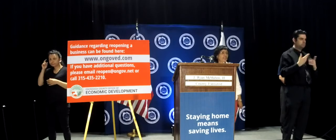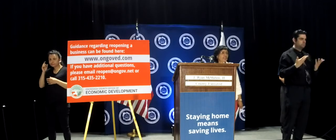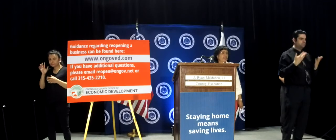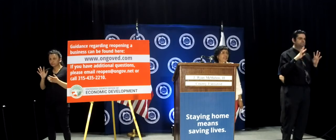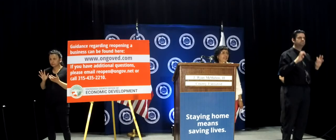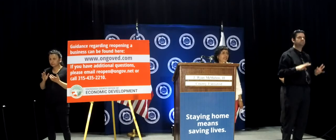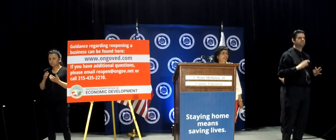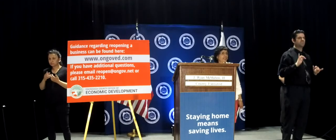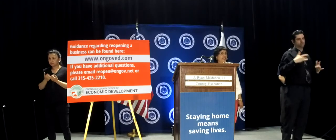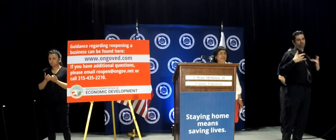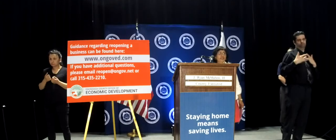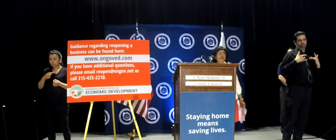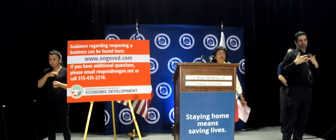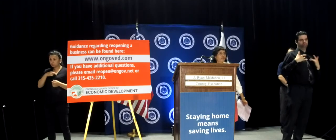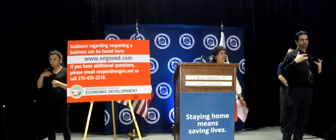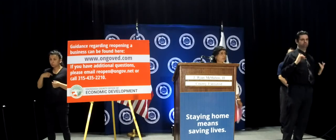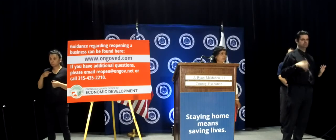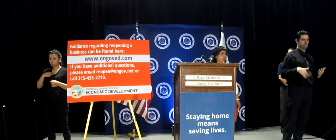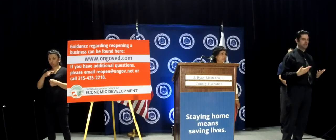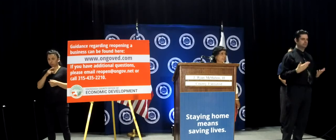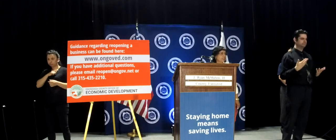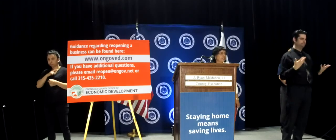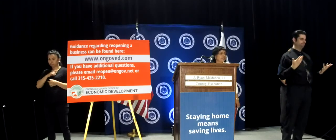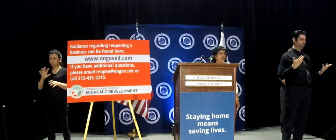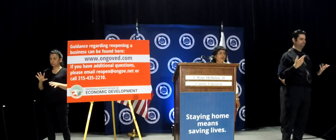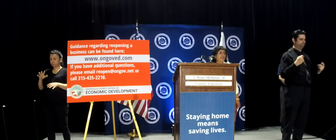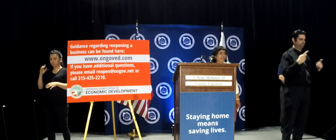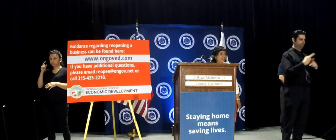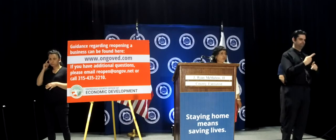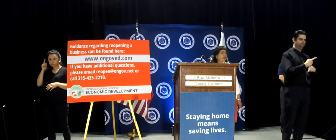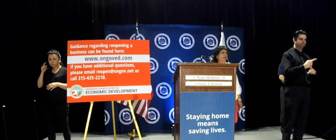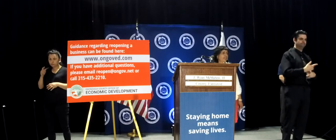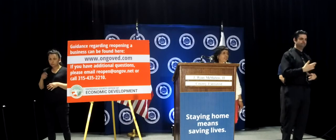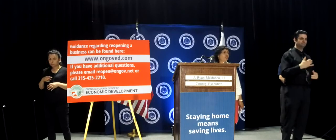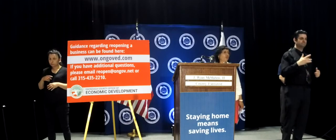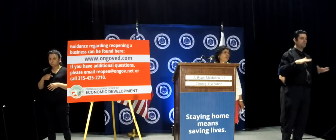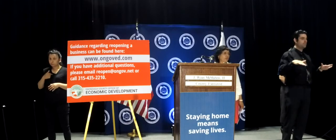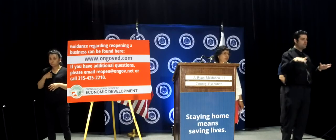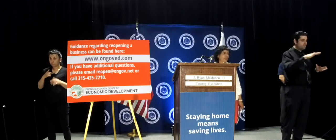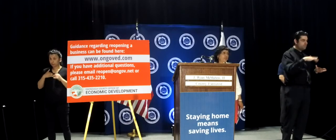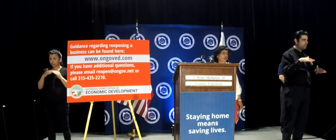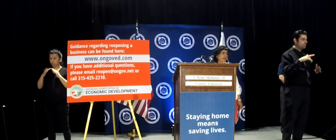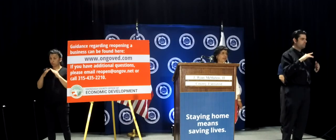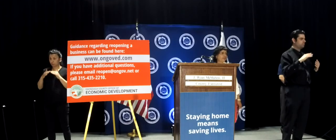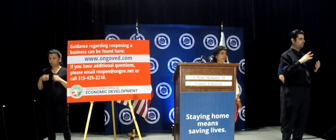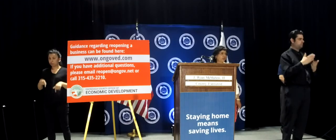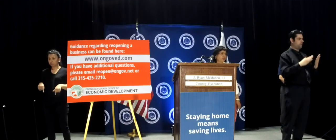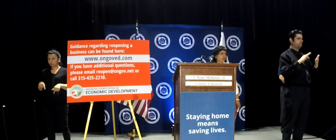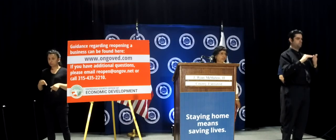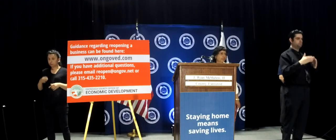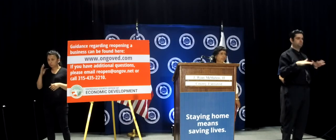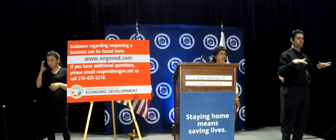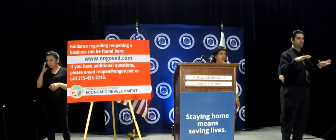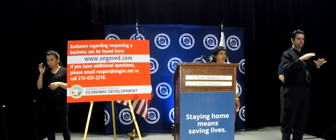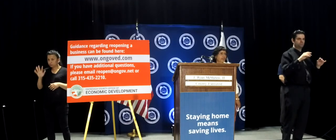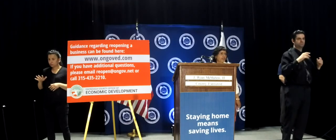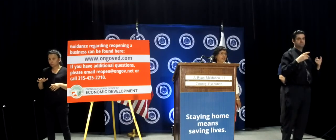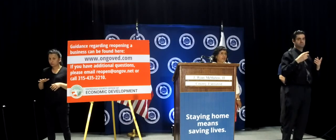physician, and as a member of the community. And that's why it is so important to have those